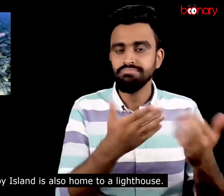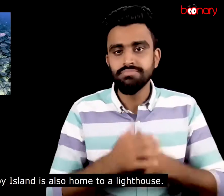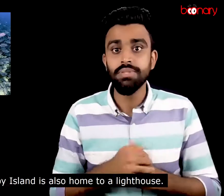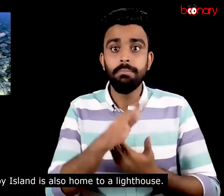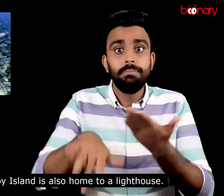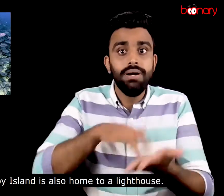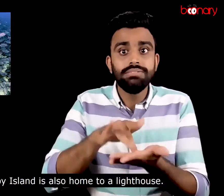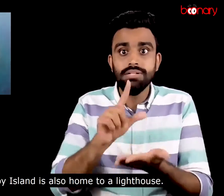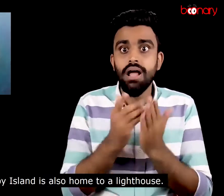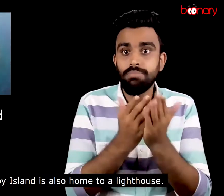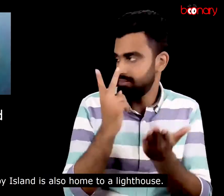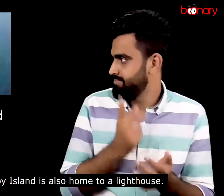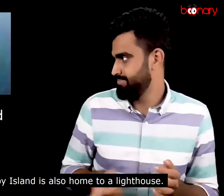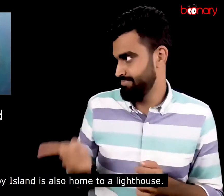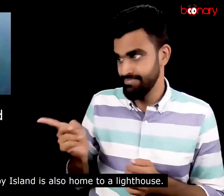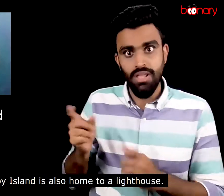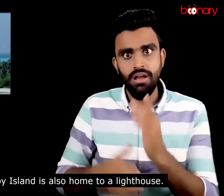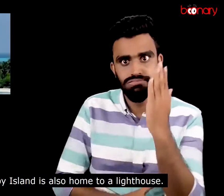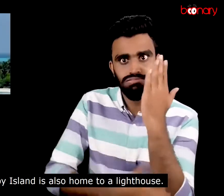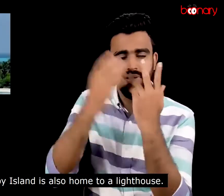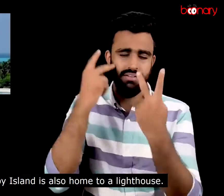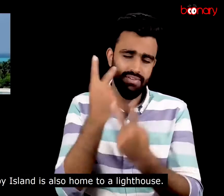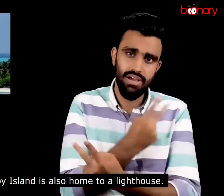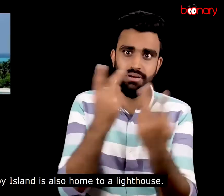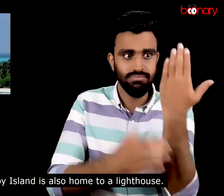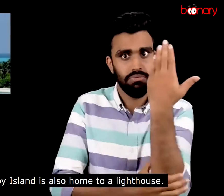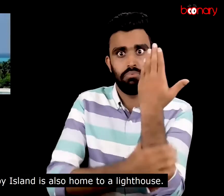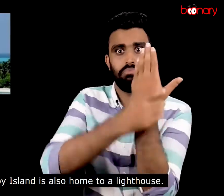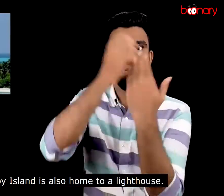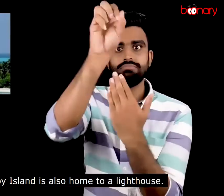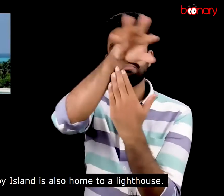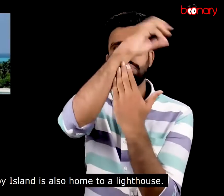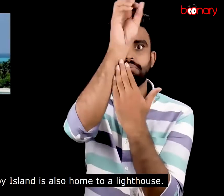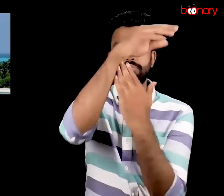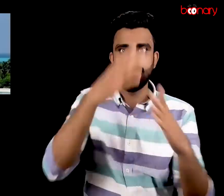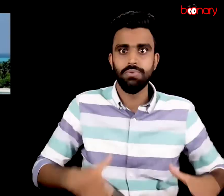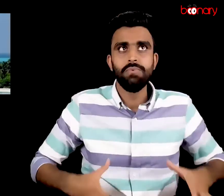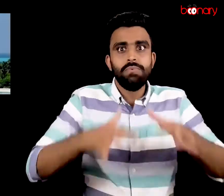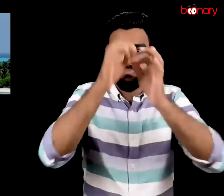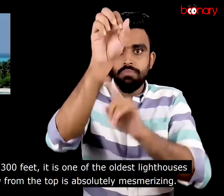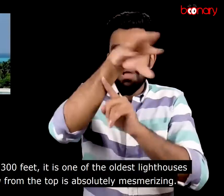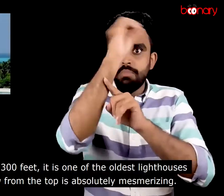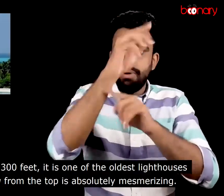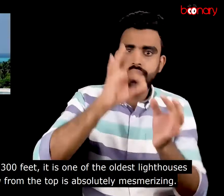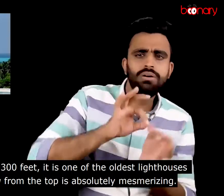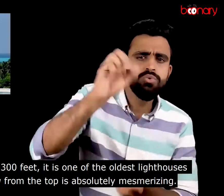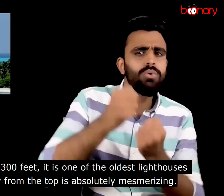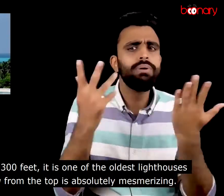The mini koi island is also home to a lighthouse standing tall at